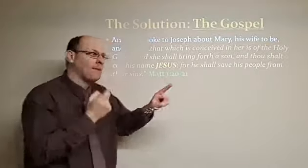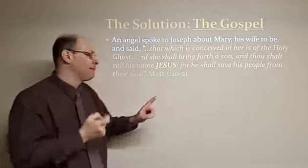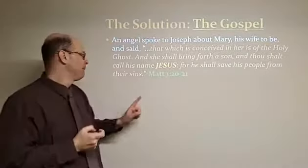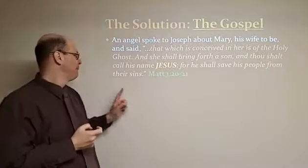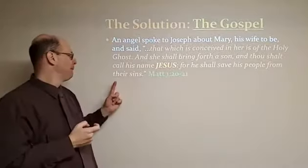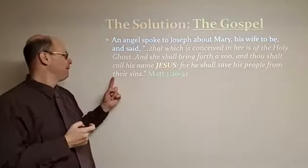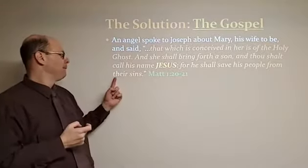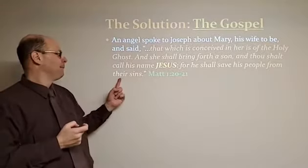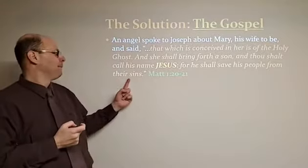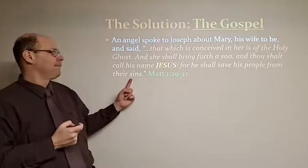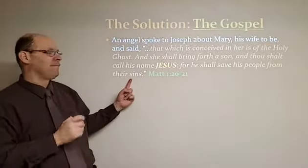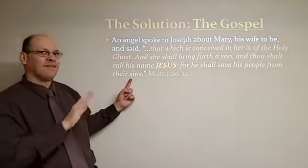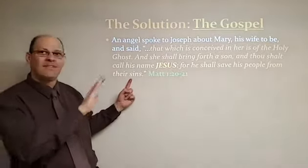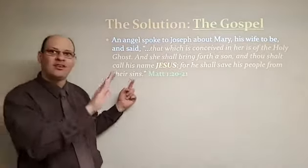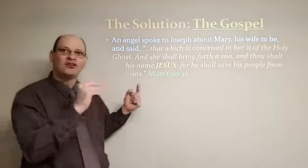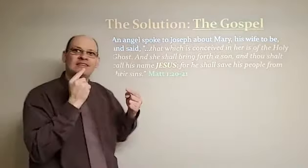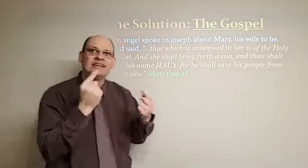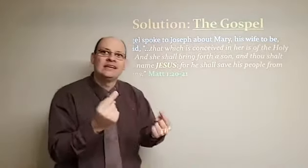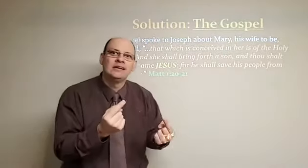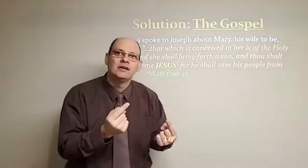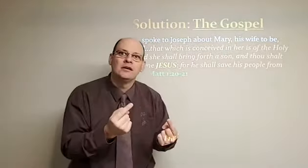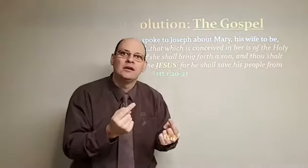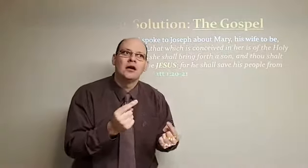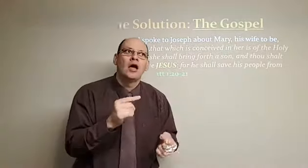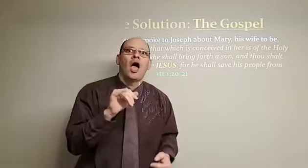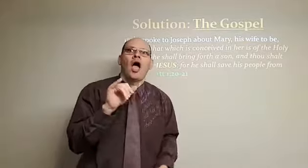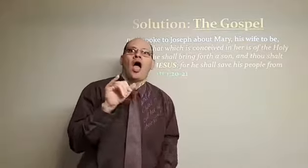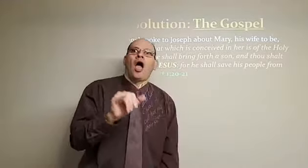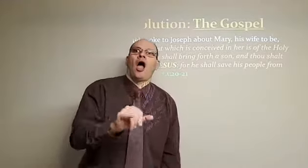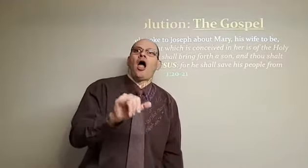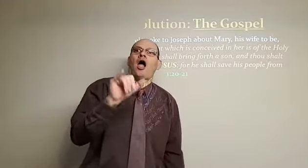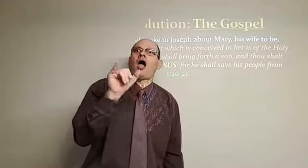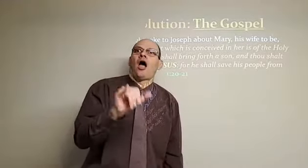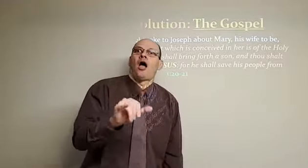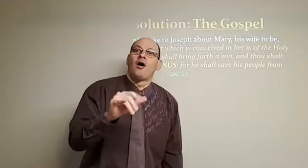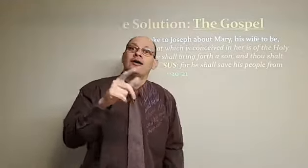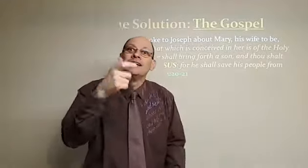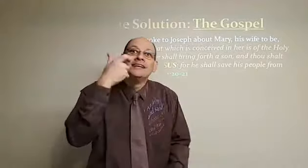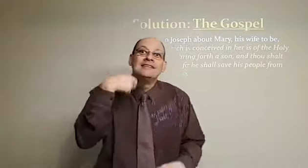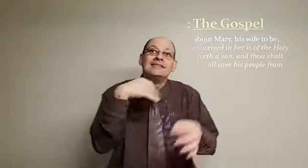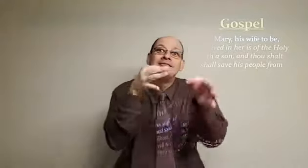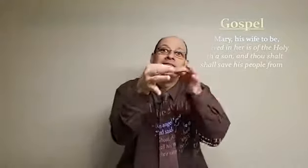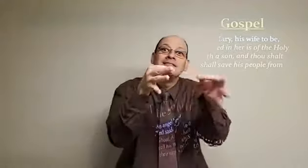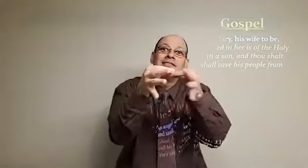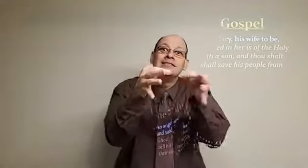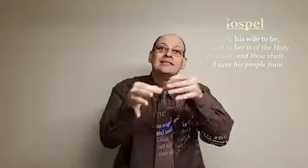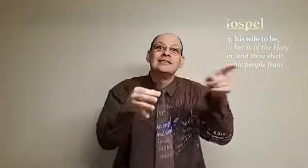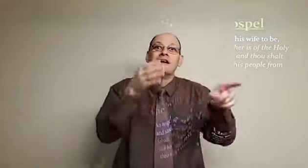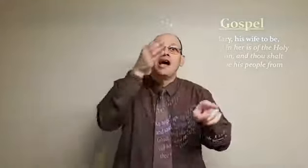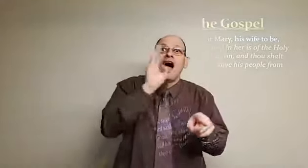from their sins find it Matthew chapter 1 verses 20 through 21 to get those scriptures